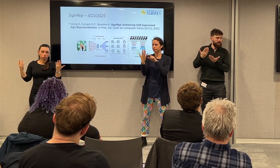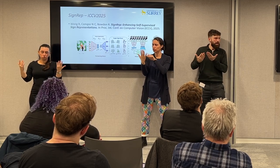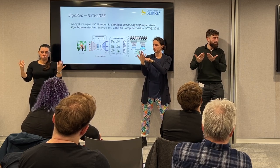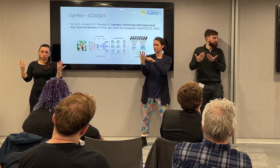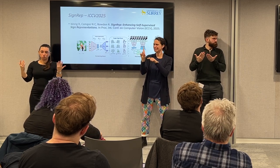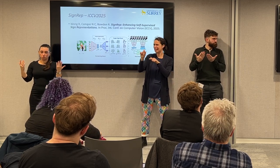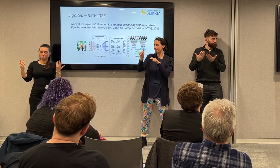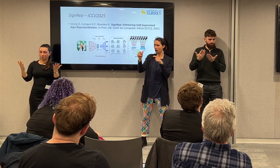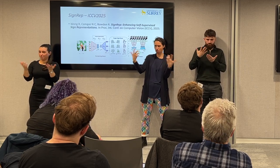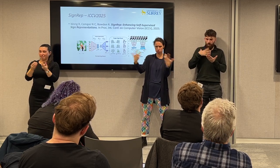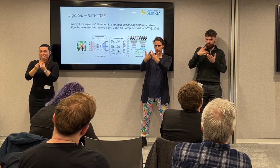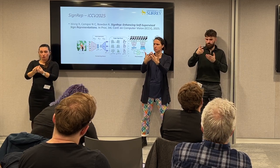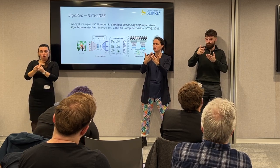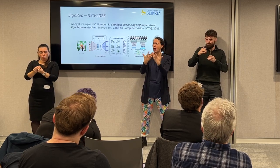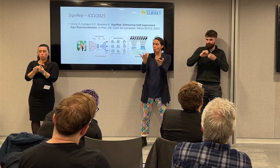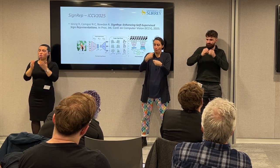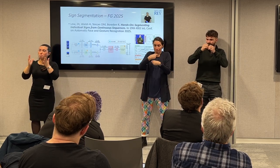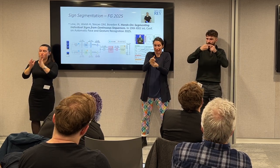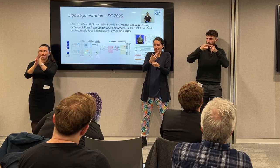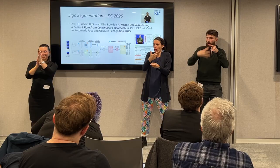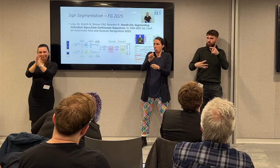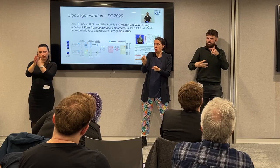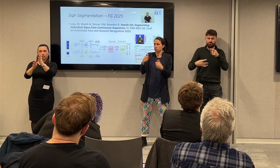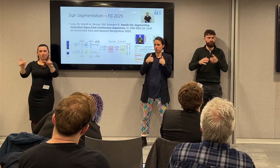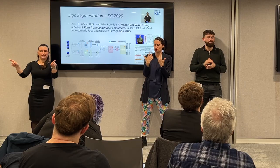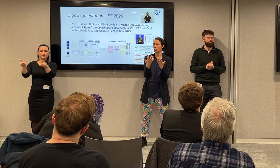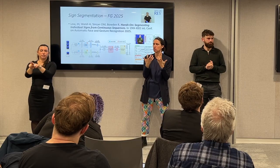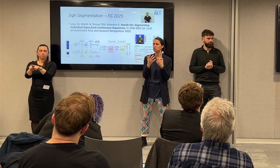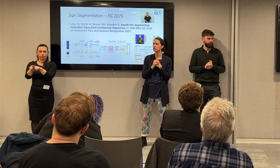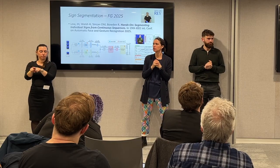that data, produce that gloss.